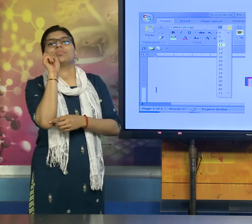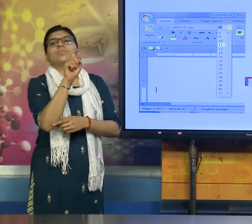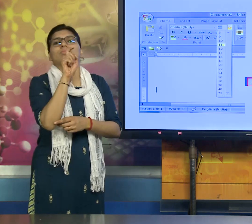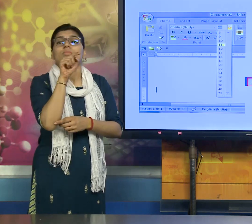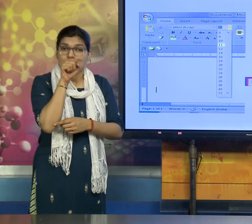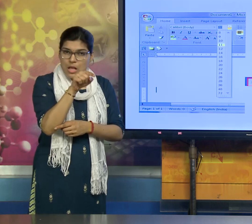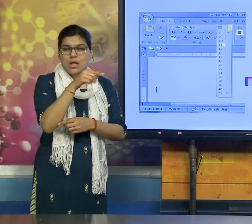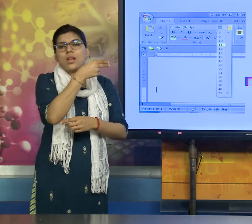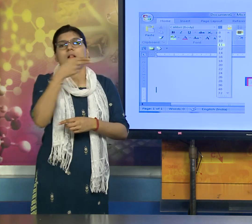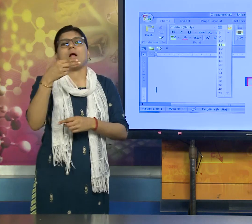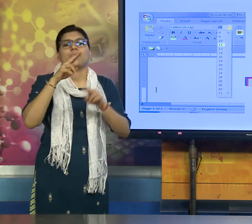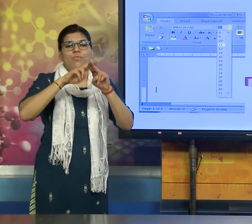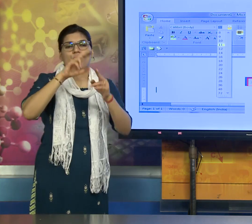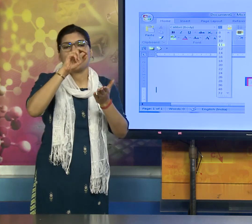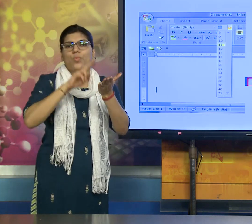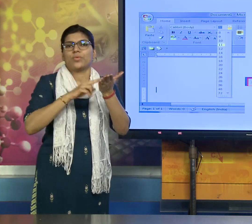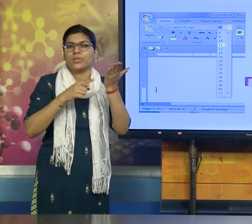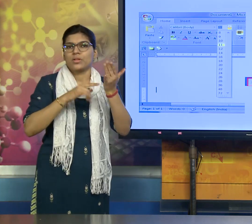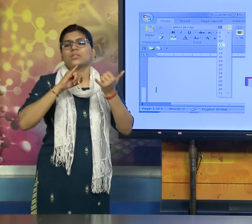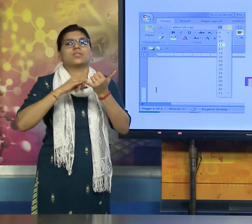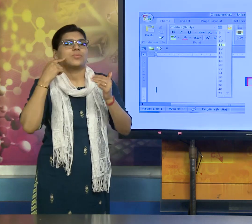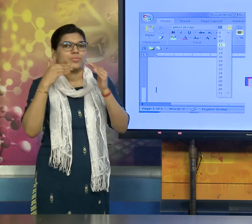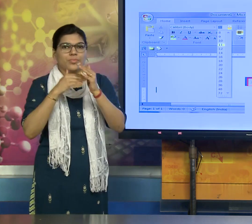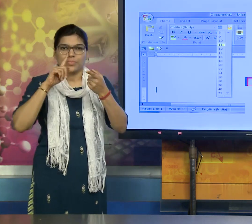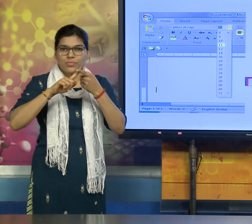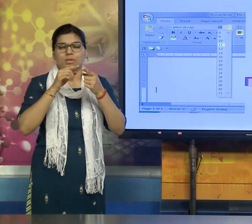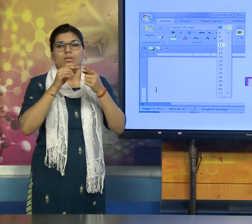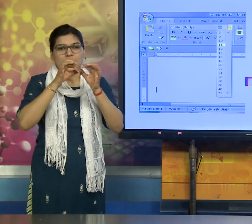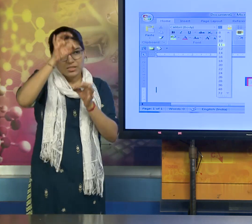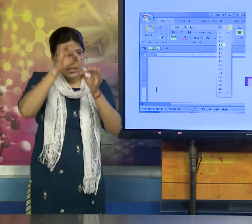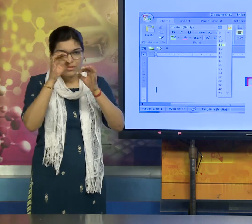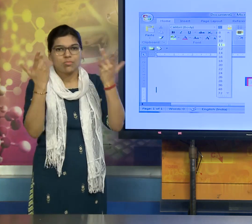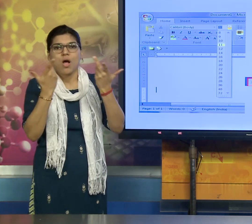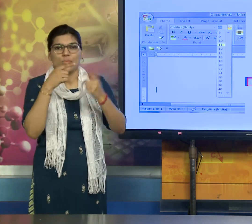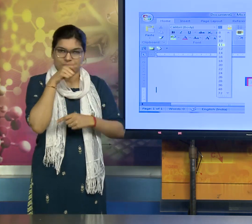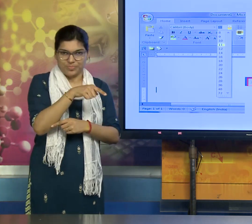Whatever is suitable for you, you can choose the desired number